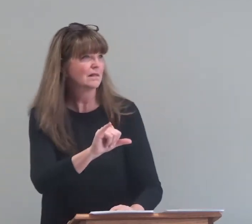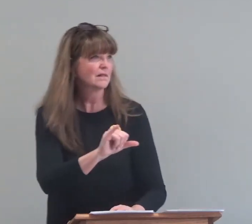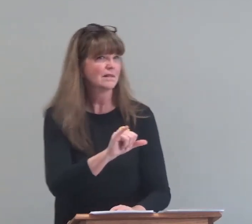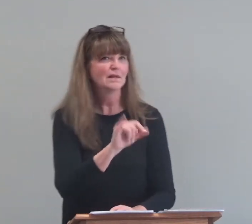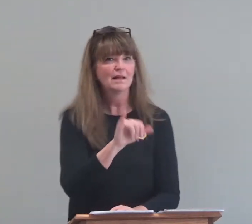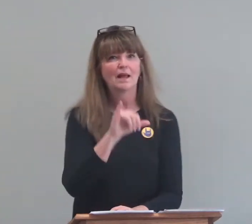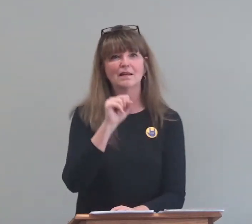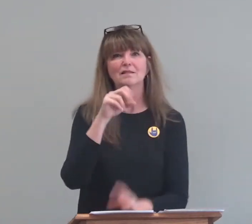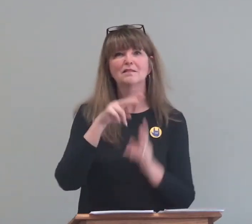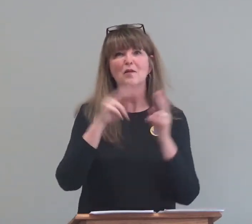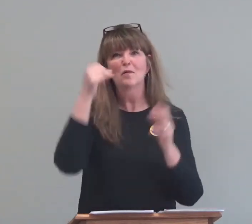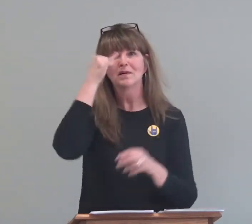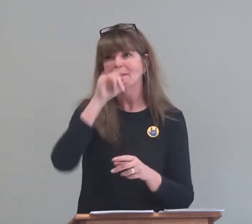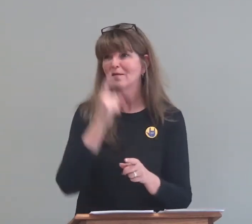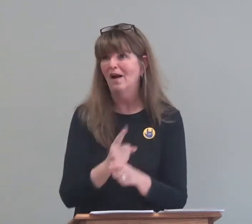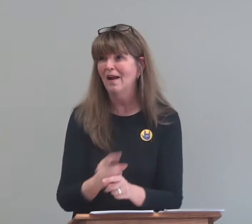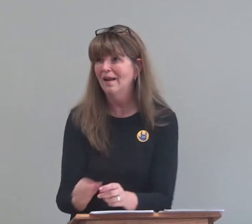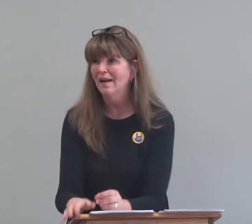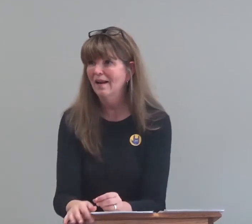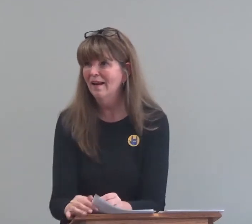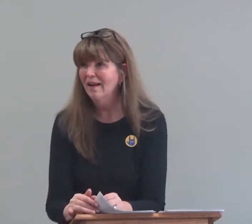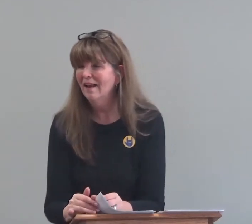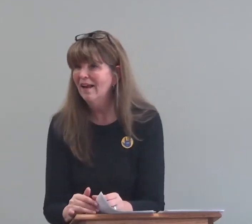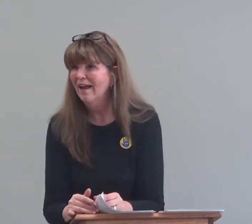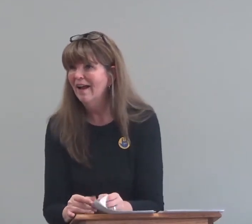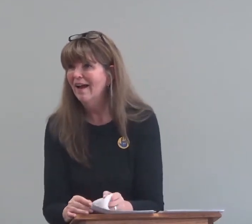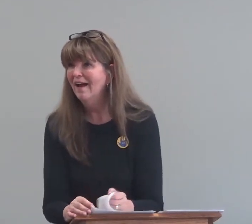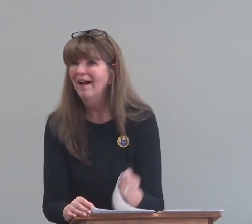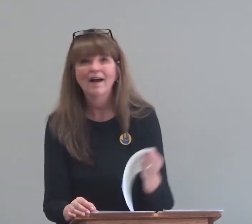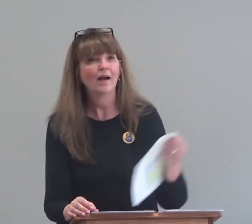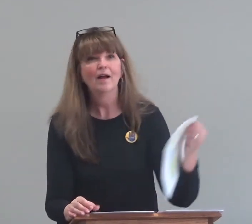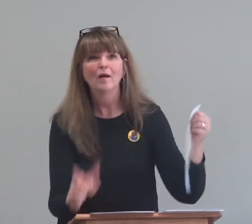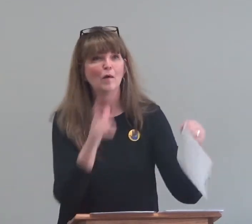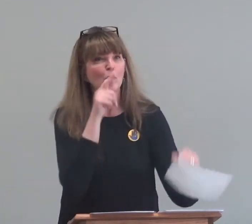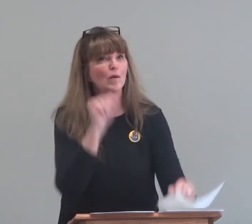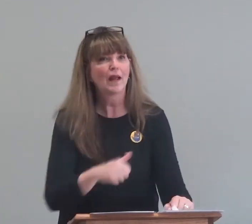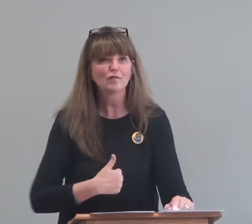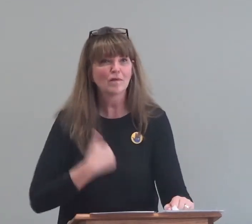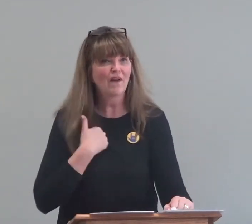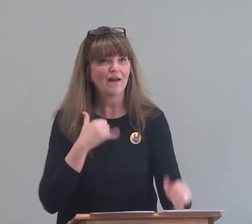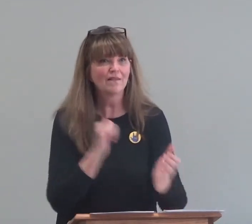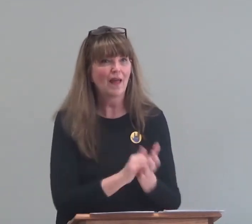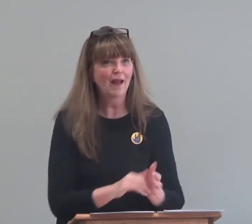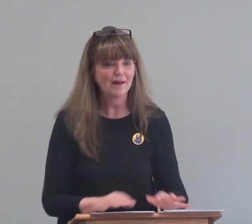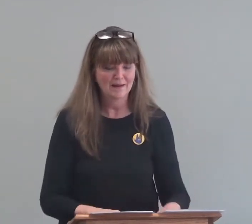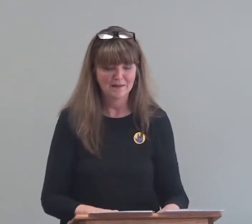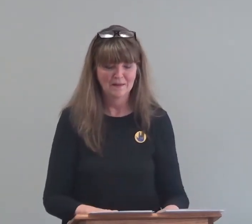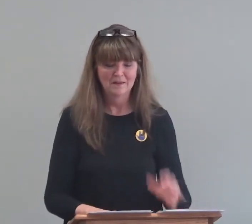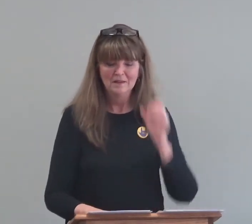Don't you think that sounds ridiculous? That's really ridiculous, right? Who could survive